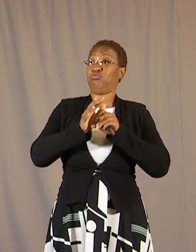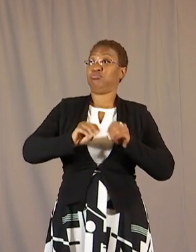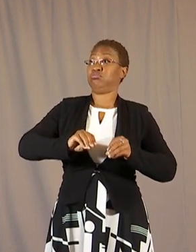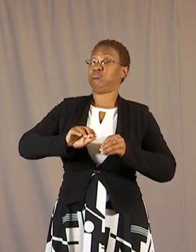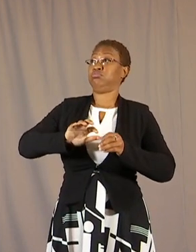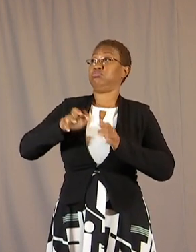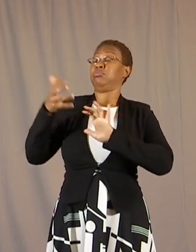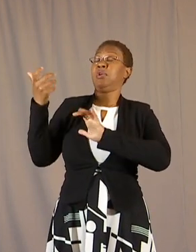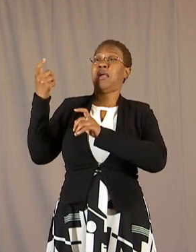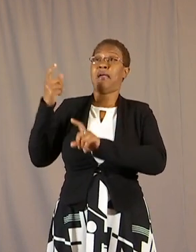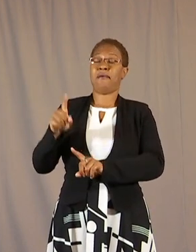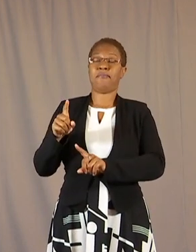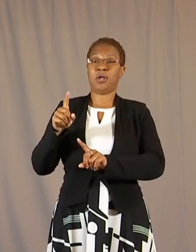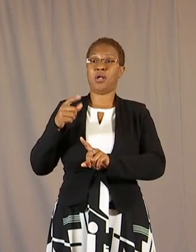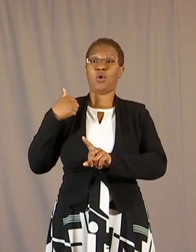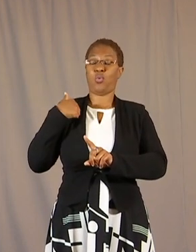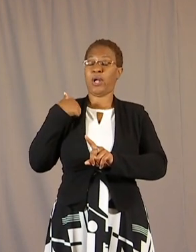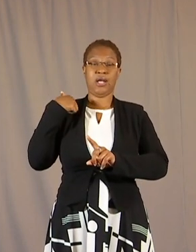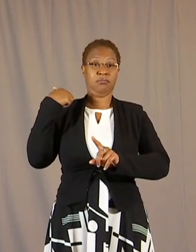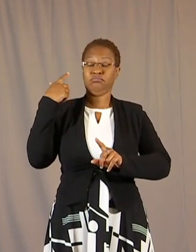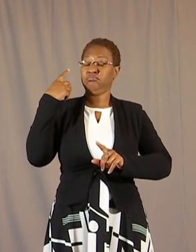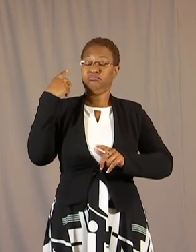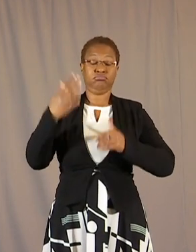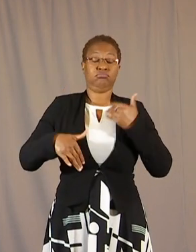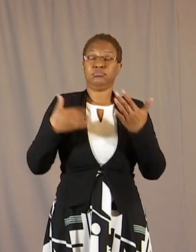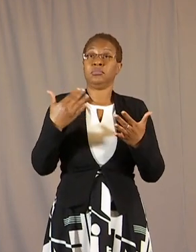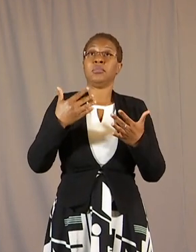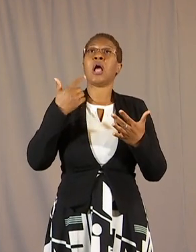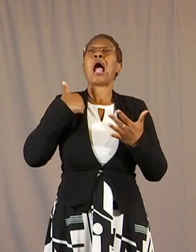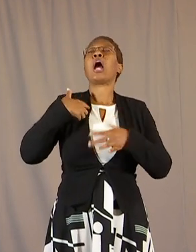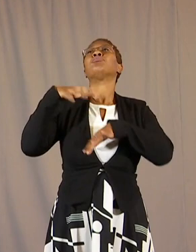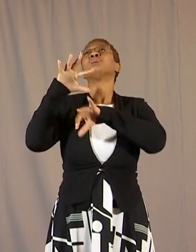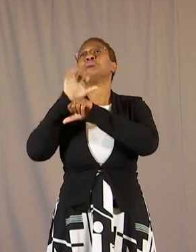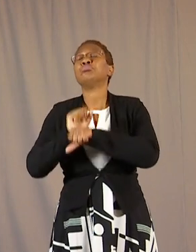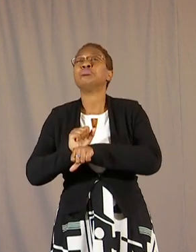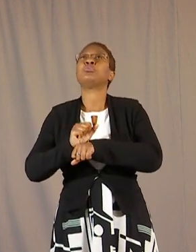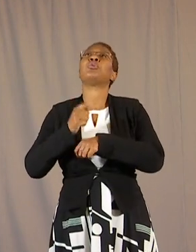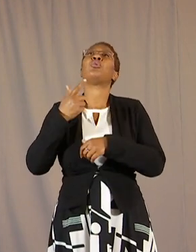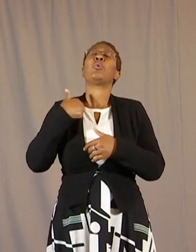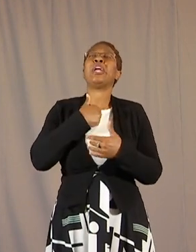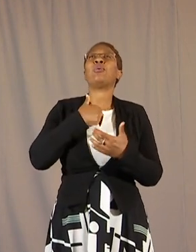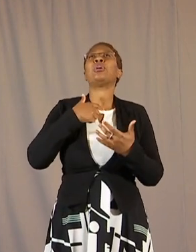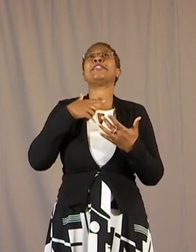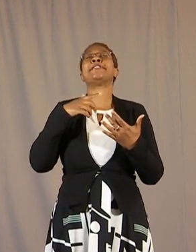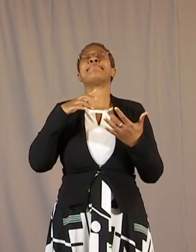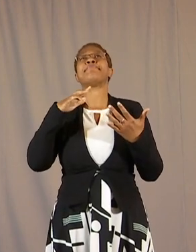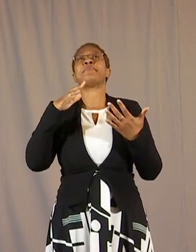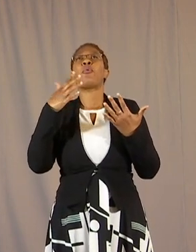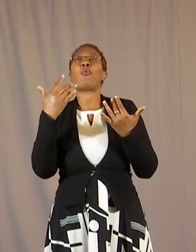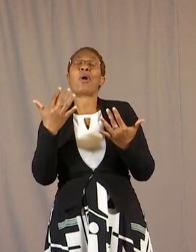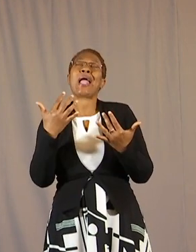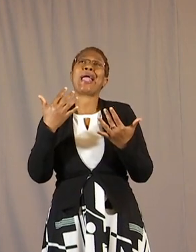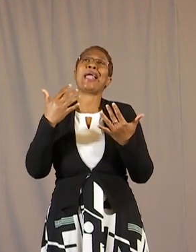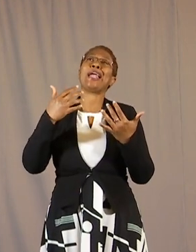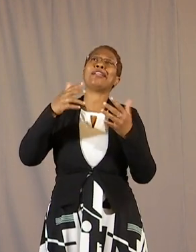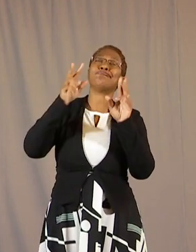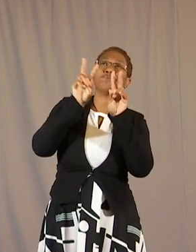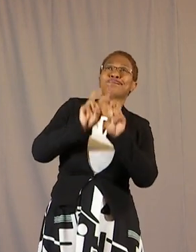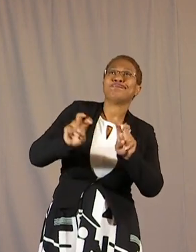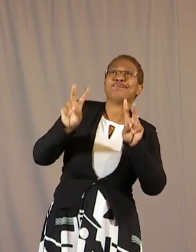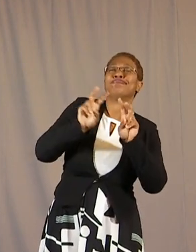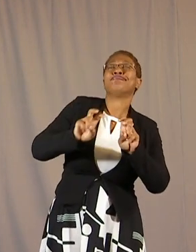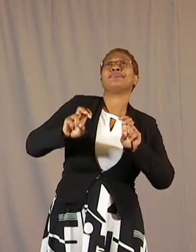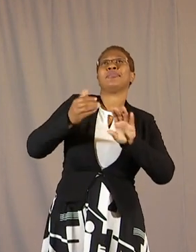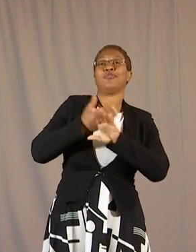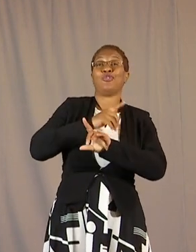way sometimes of doing business, where we had a good amount of money where we wanted to address what was happening in the